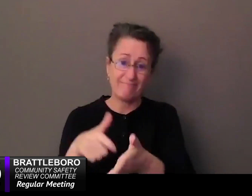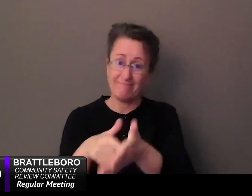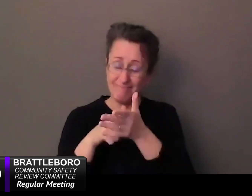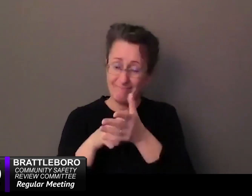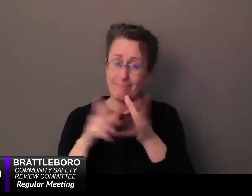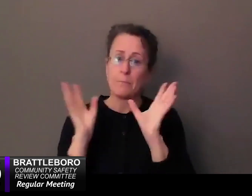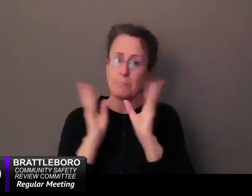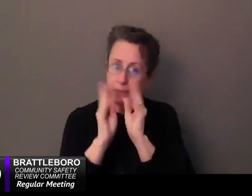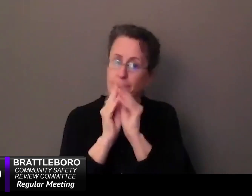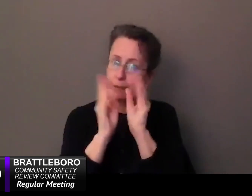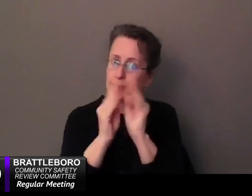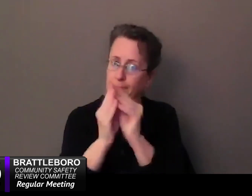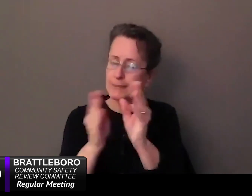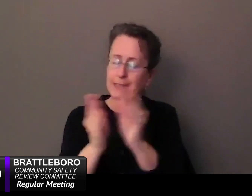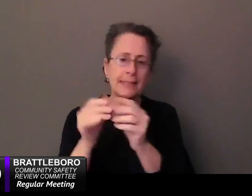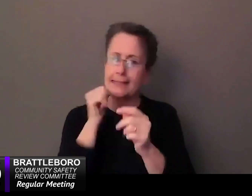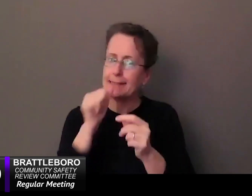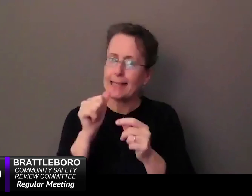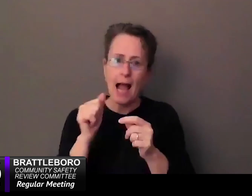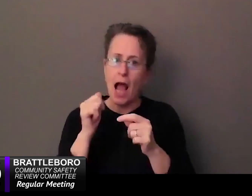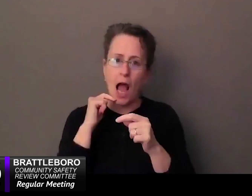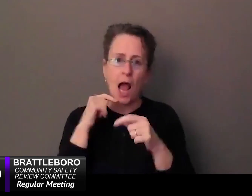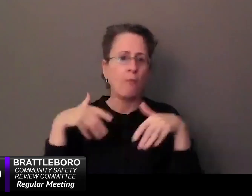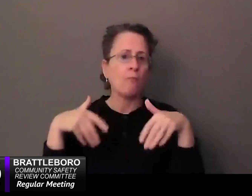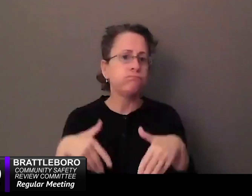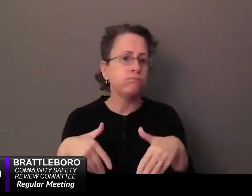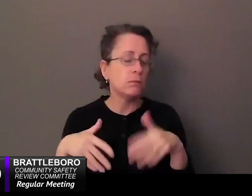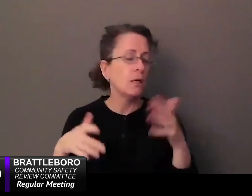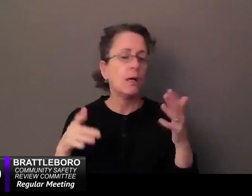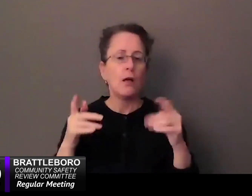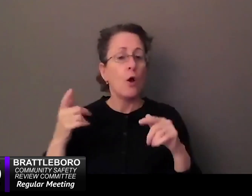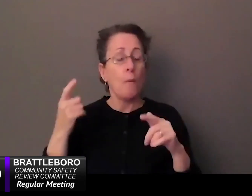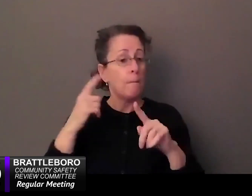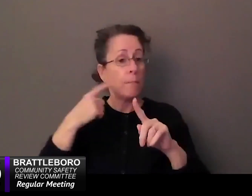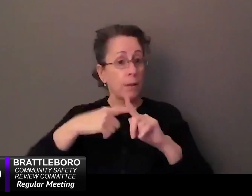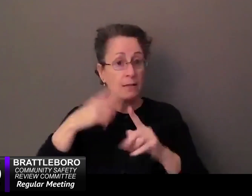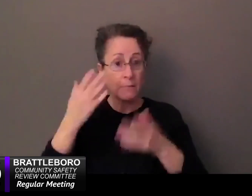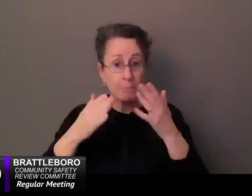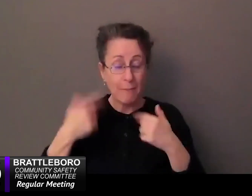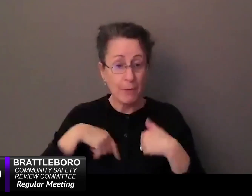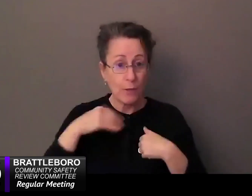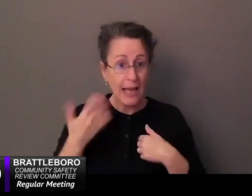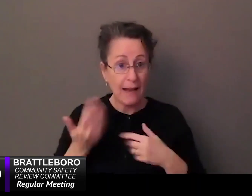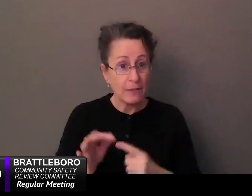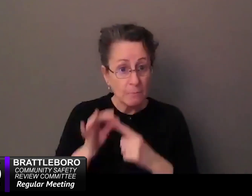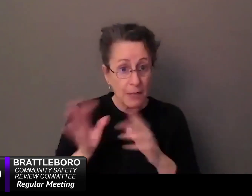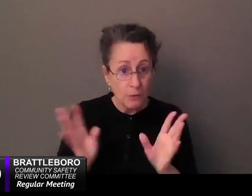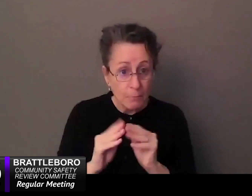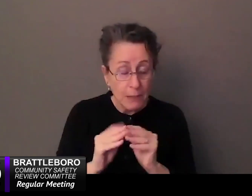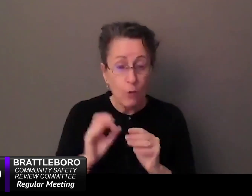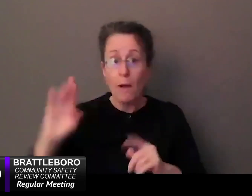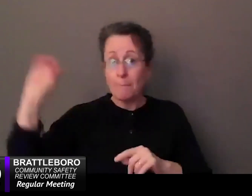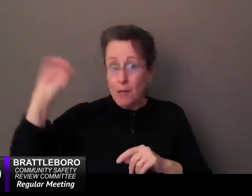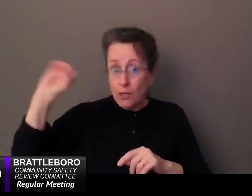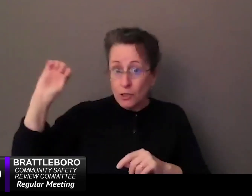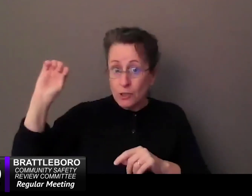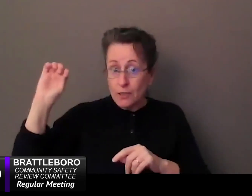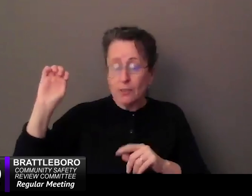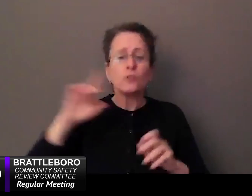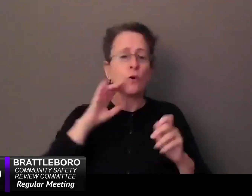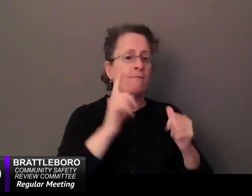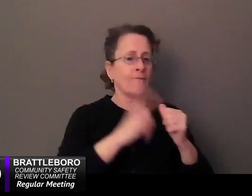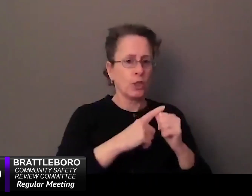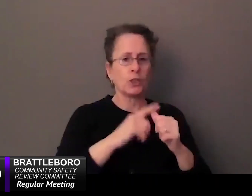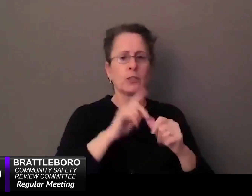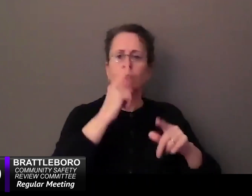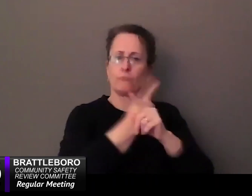regular meetings or special meetings or emergency meetings, and we're trying to schedule the regular meetings right now. So let's deal